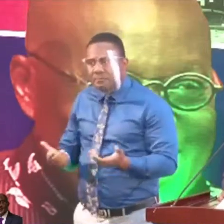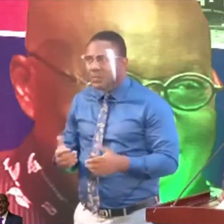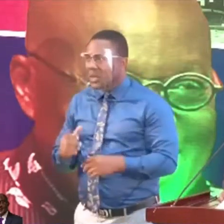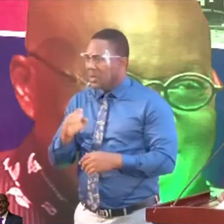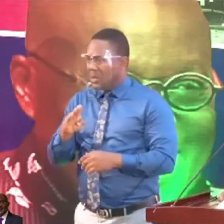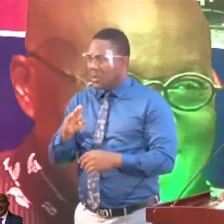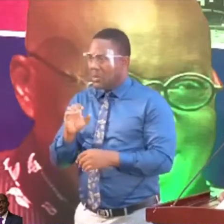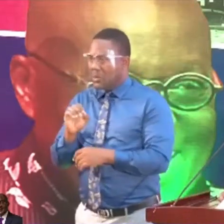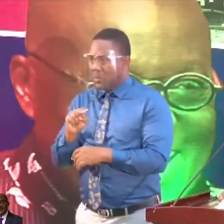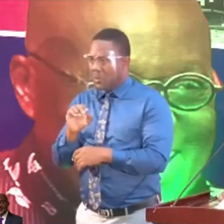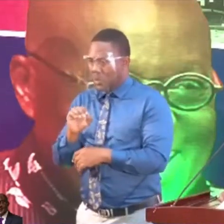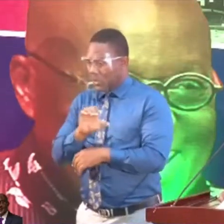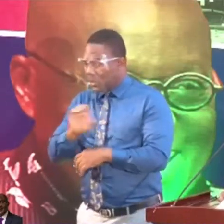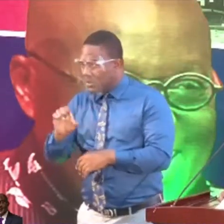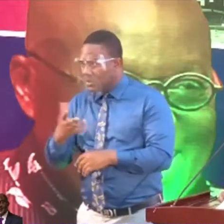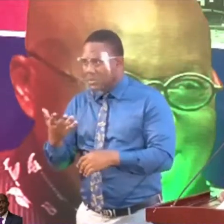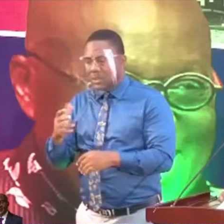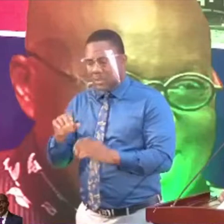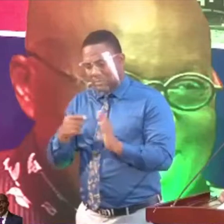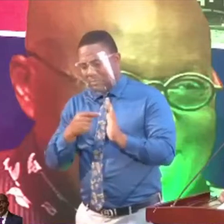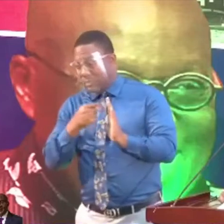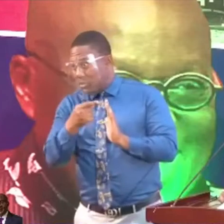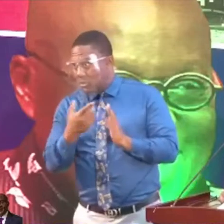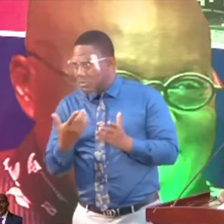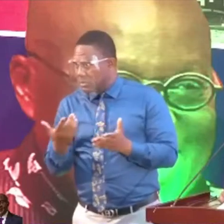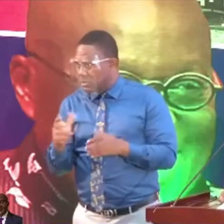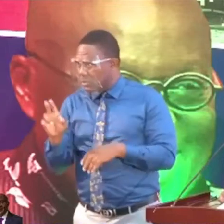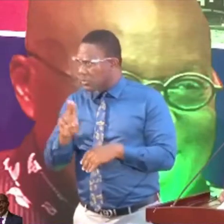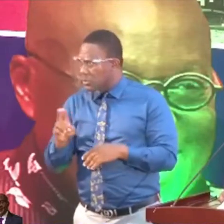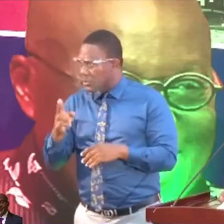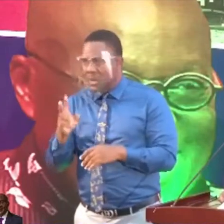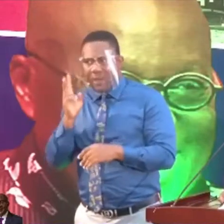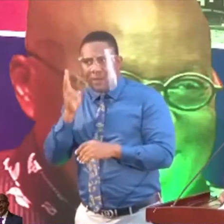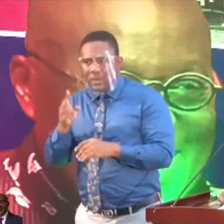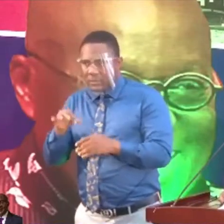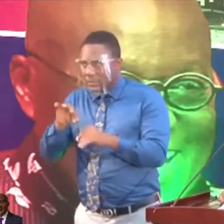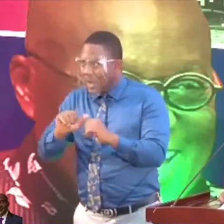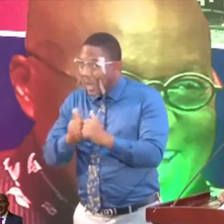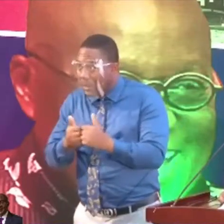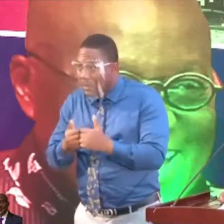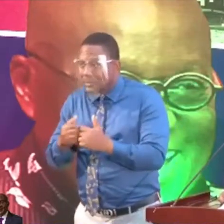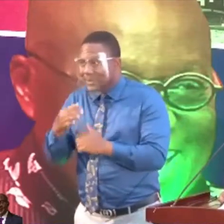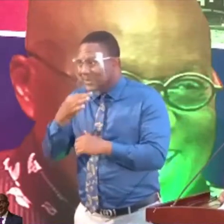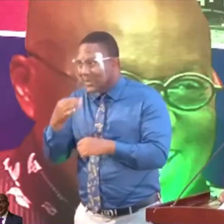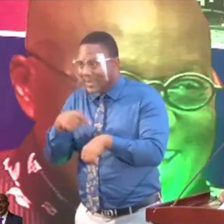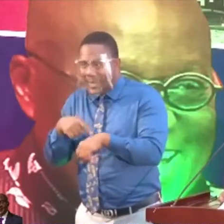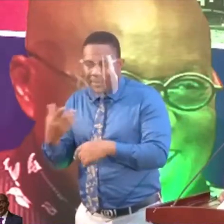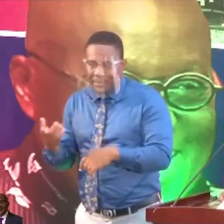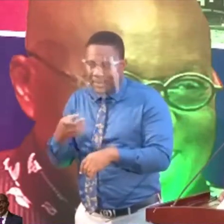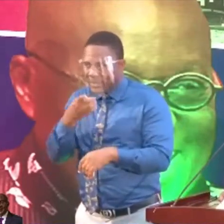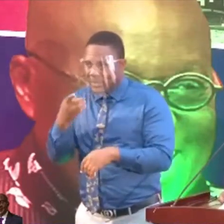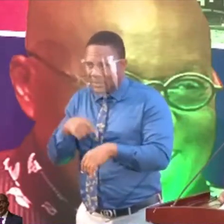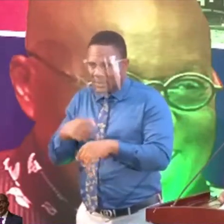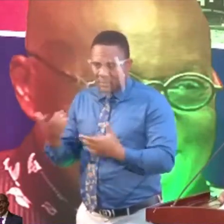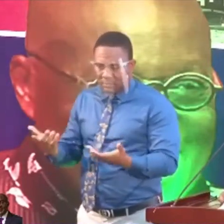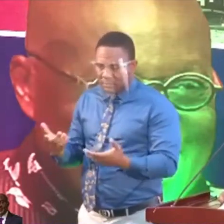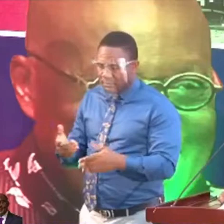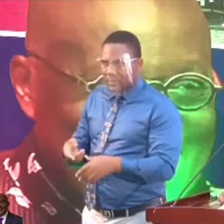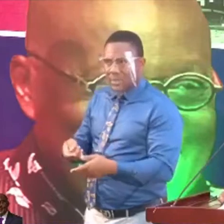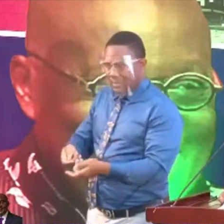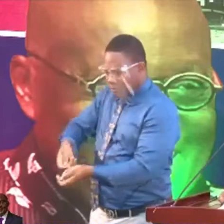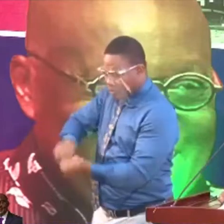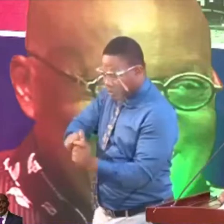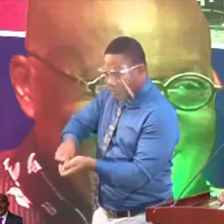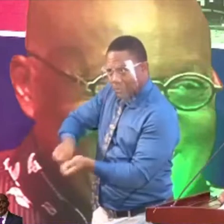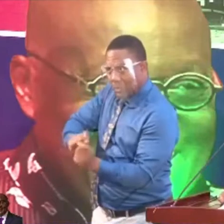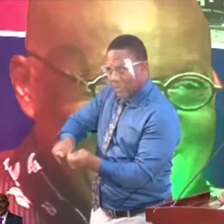East region and in all the northern regions have always produced vegetables in the dry season using water from small dugouts they